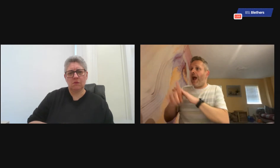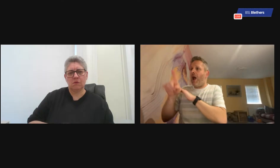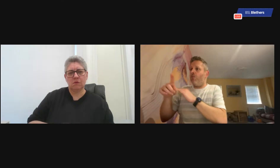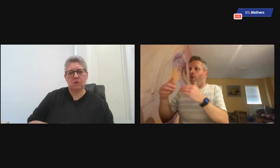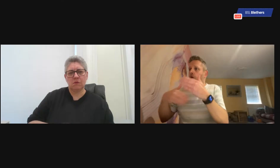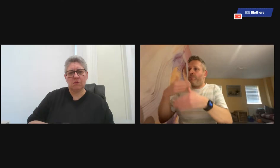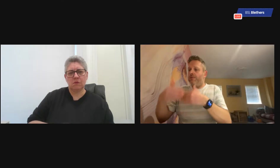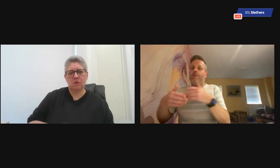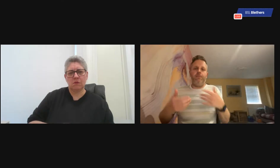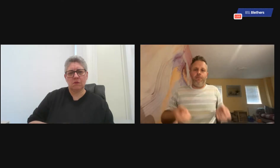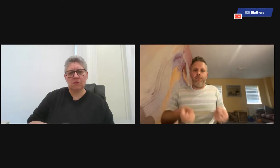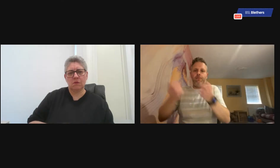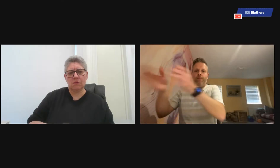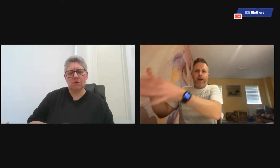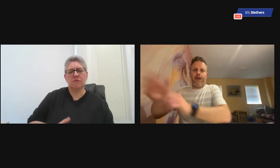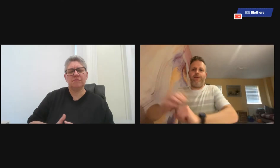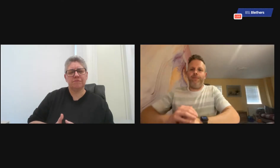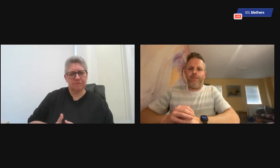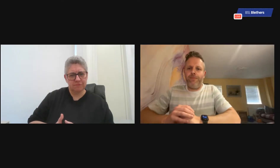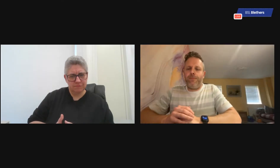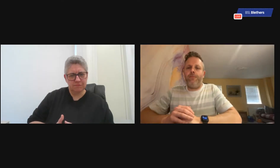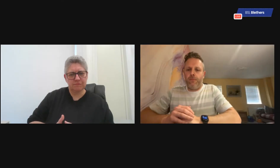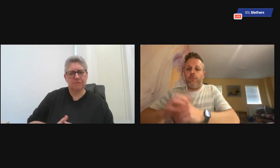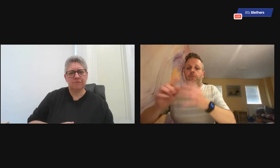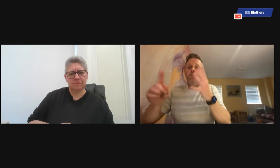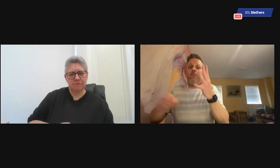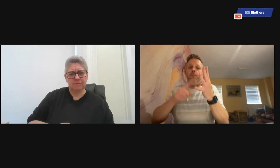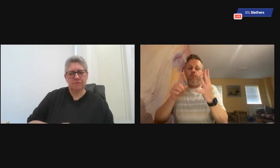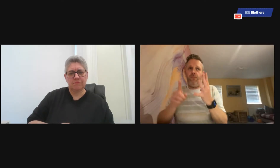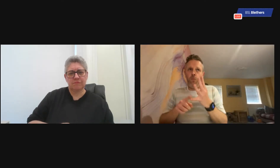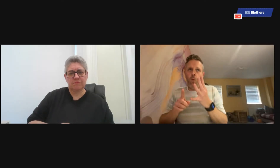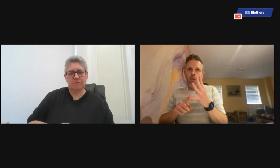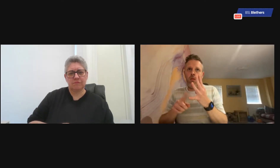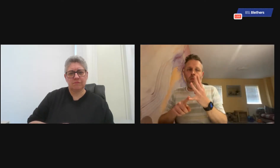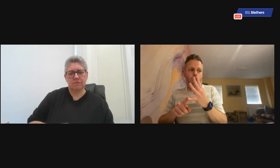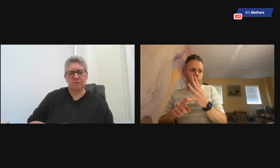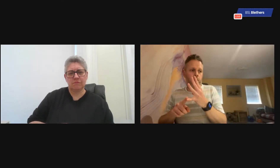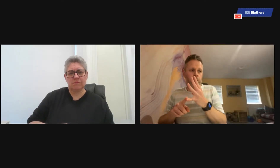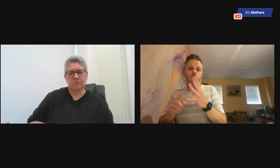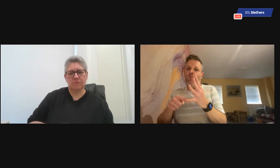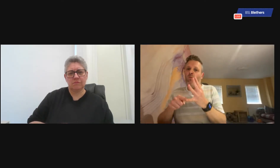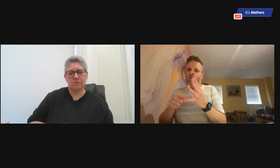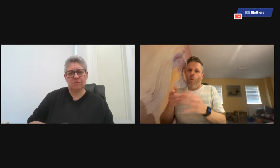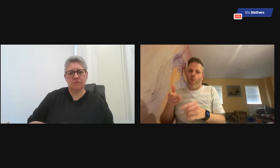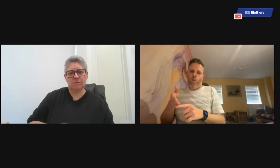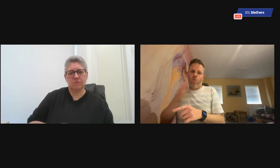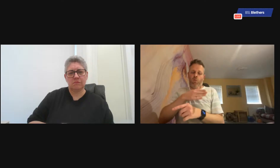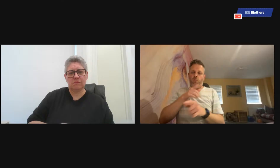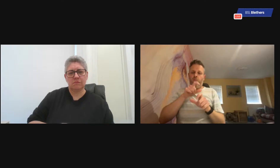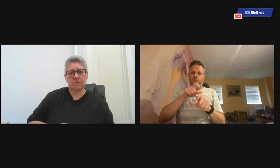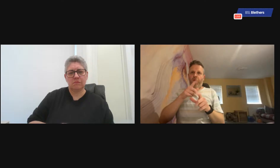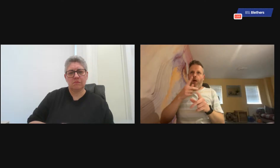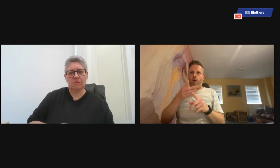placement, just for a month or so. And when mum got out of hospital and went back home, the child returned to the mother in the family home. The